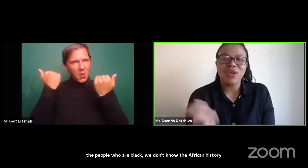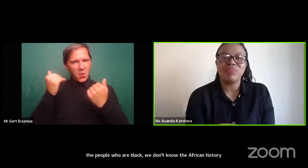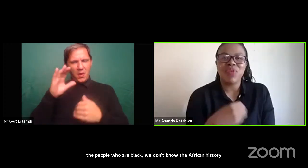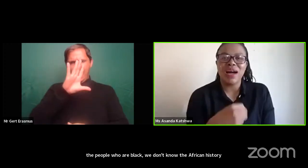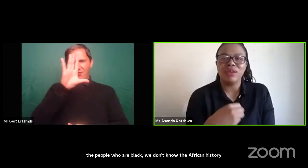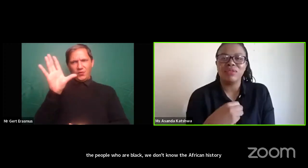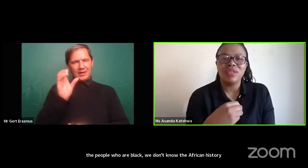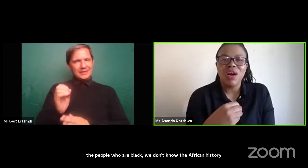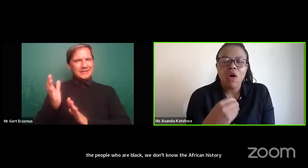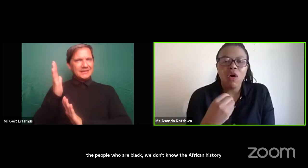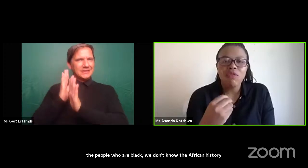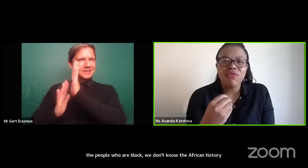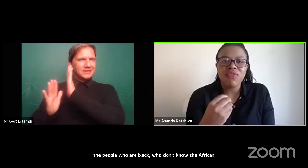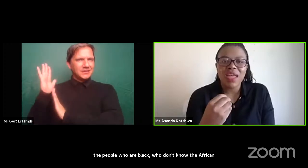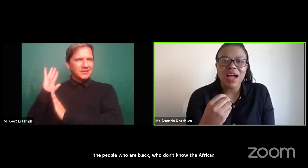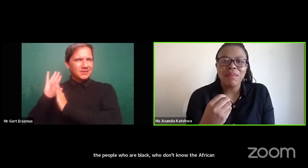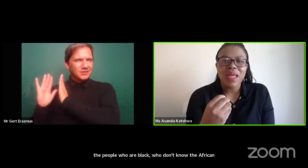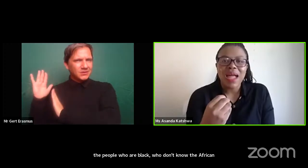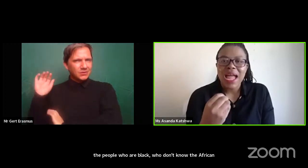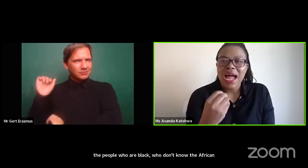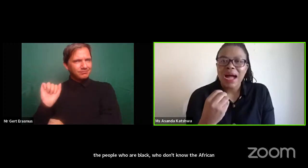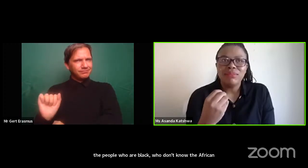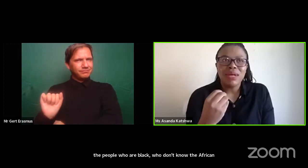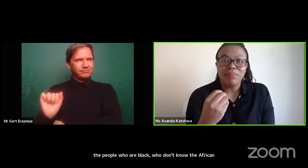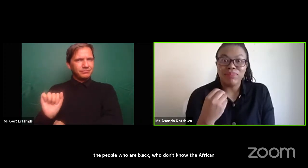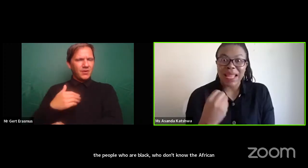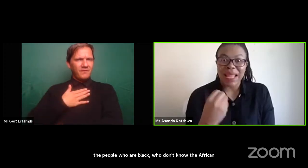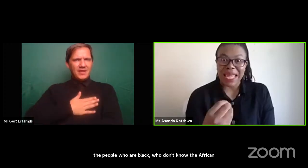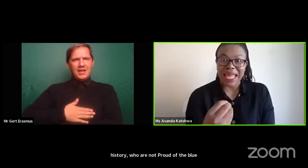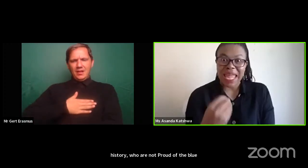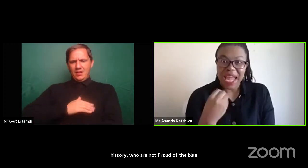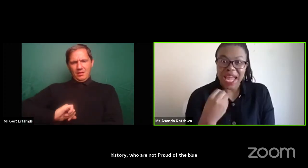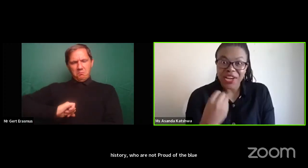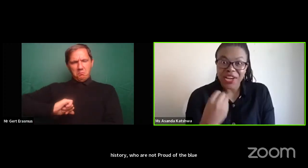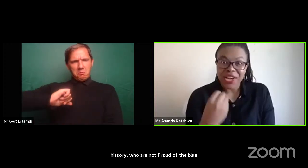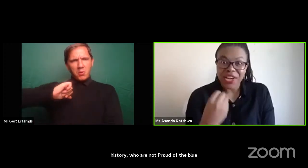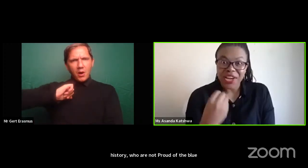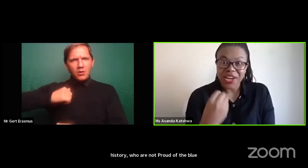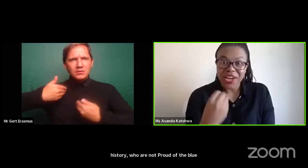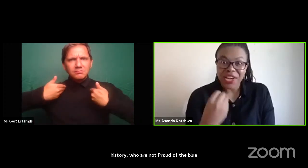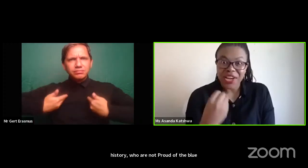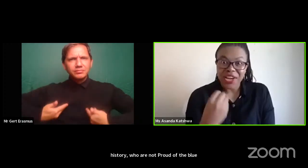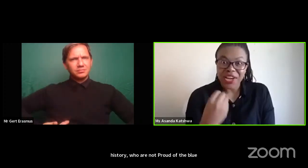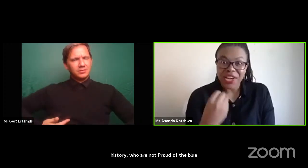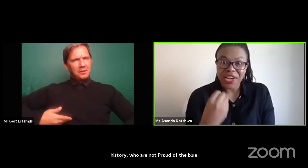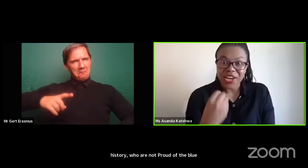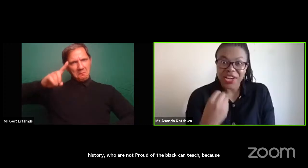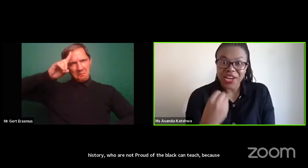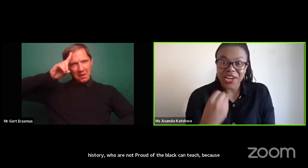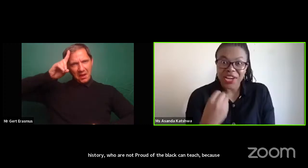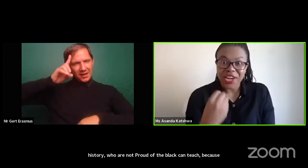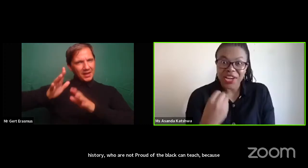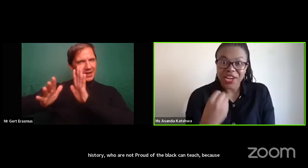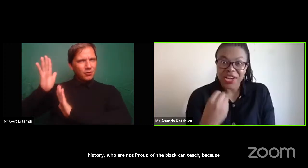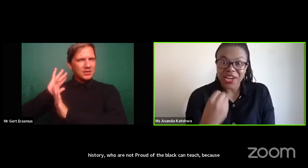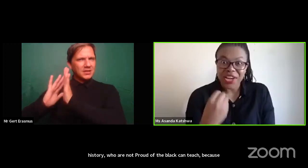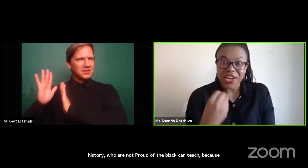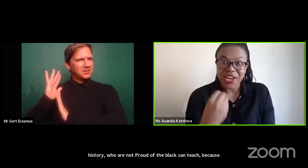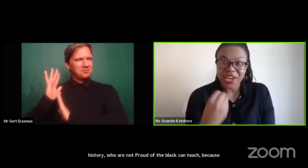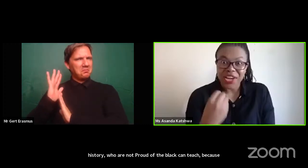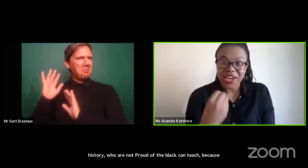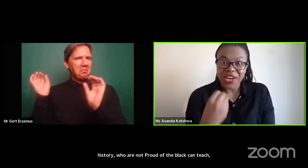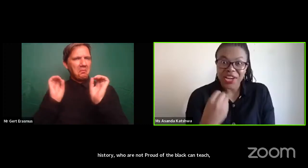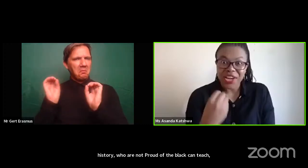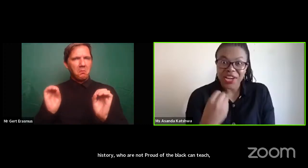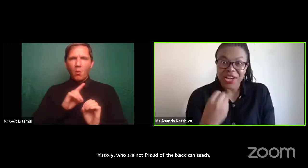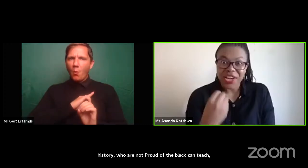who are not proud of their Black heritage because they are not